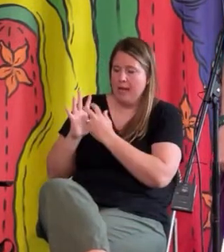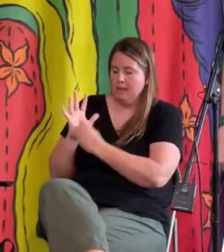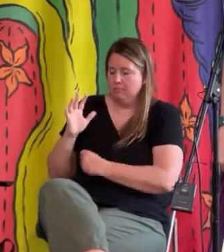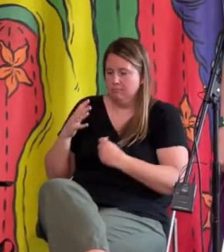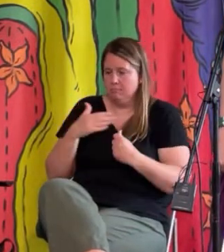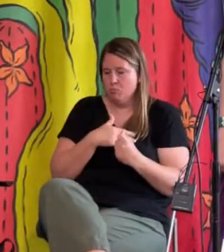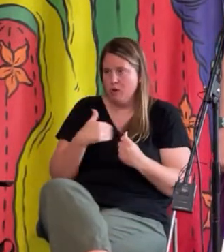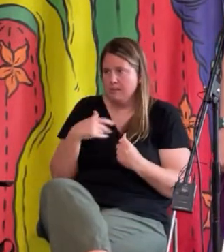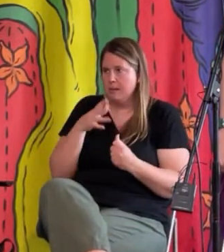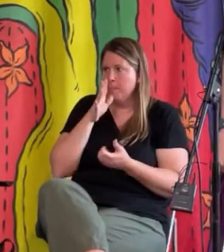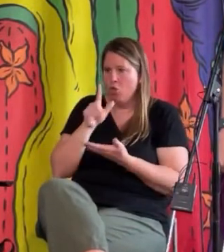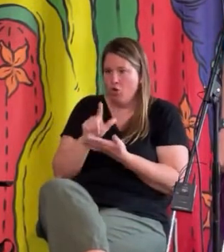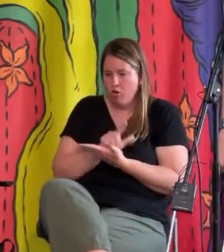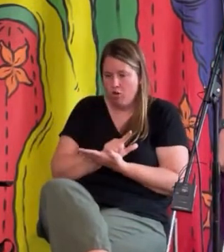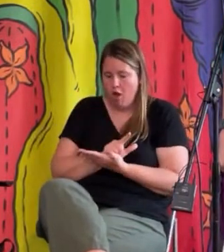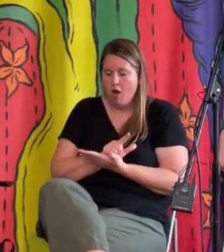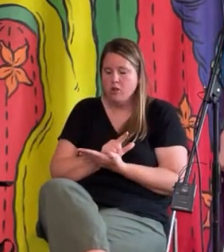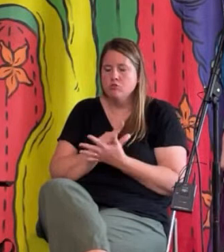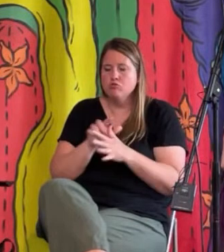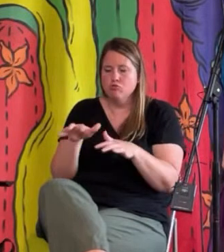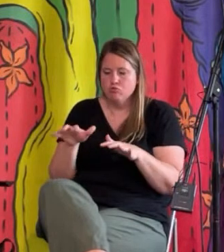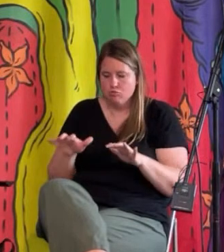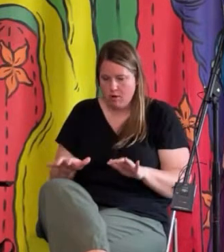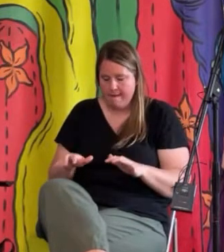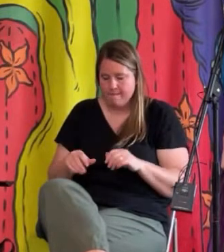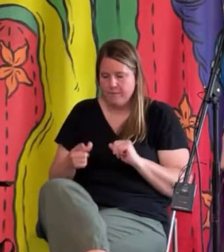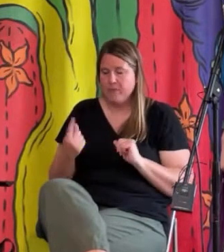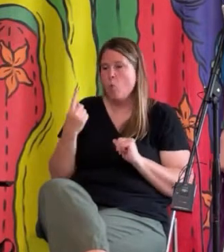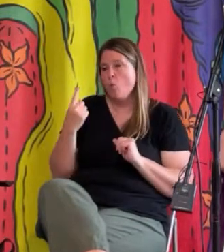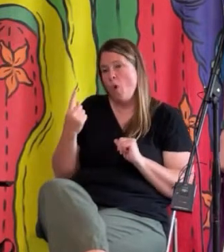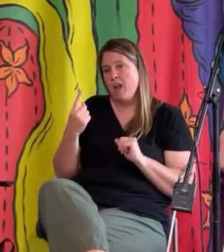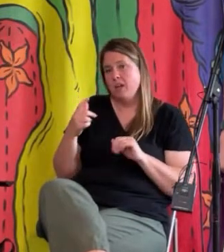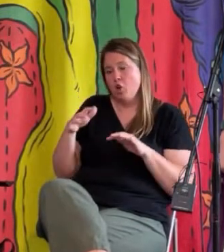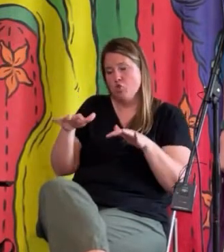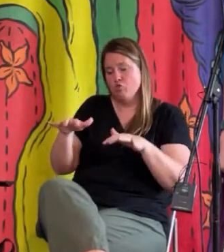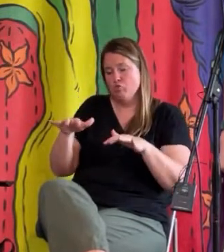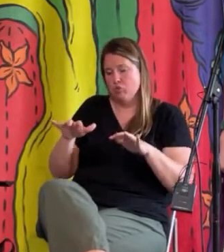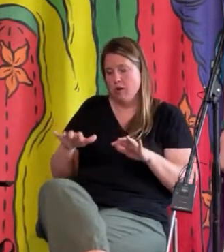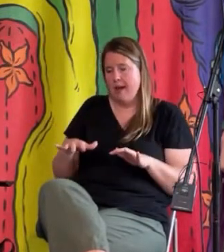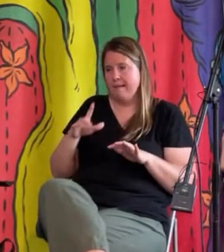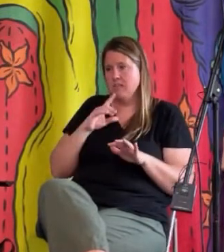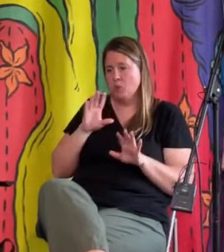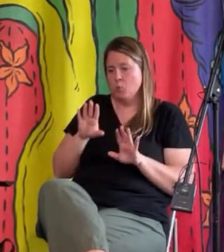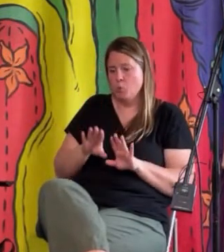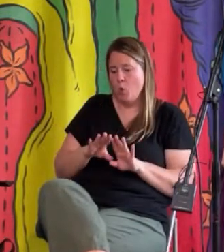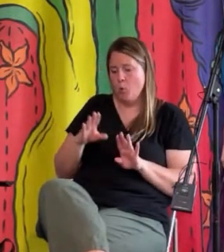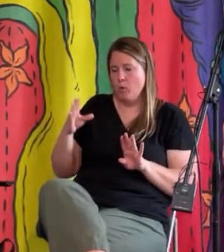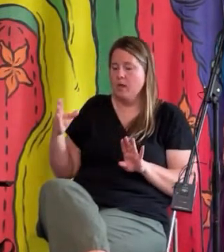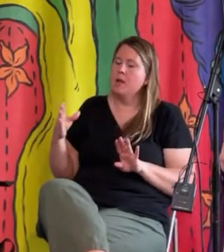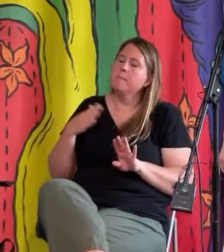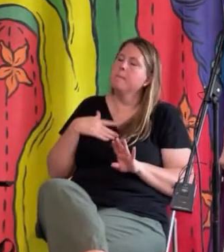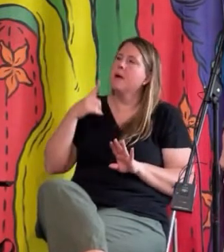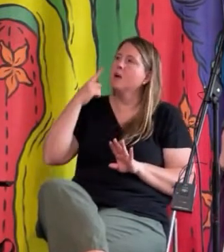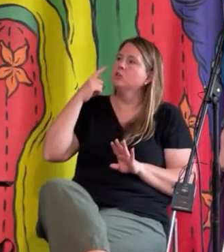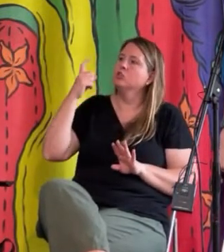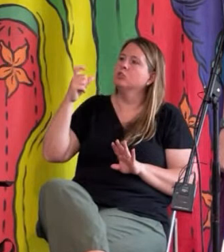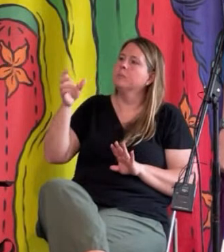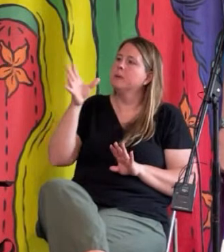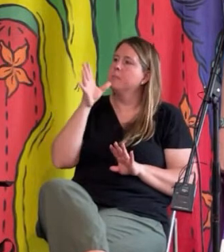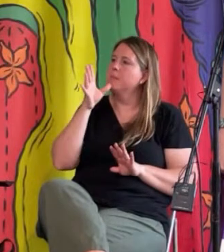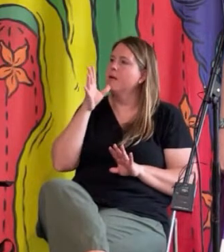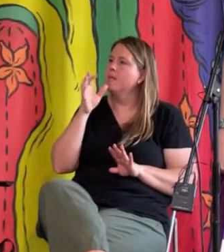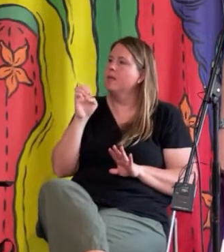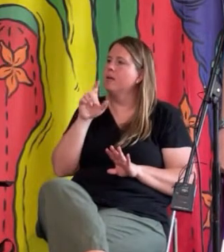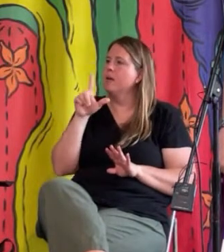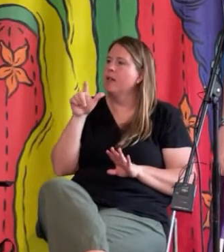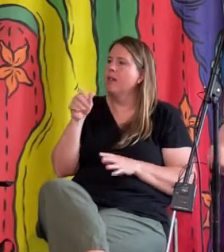Grave. One, a grave is a door we open. In my dream, his mother Ella curls into